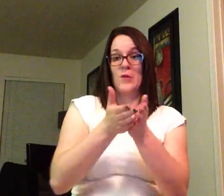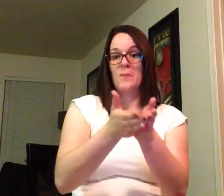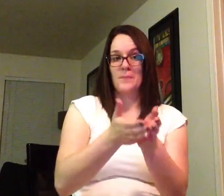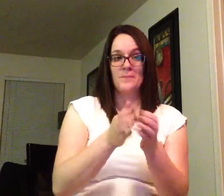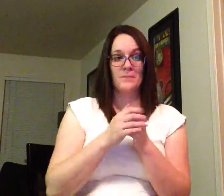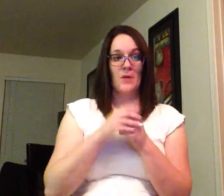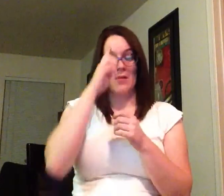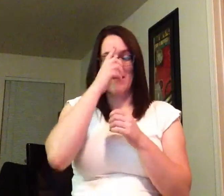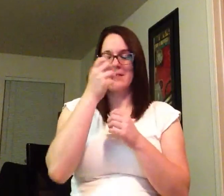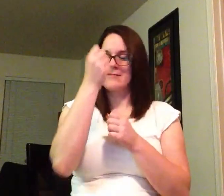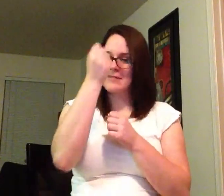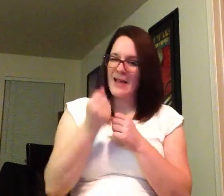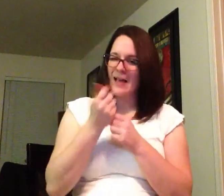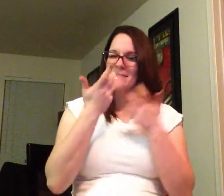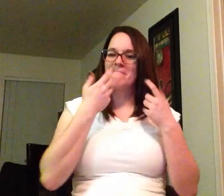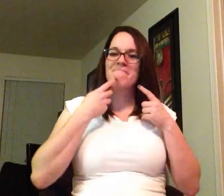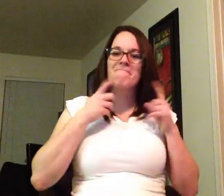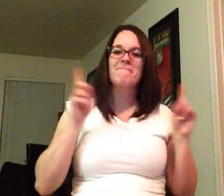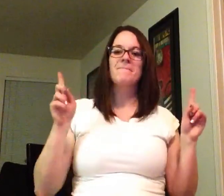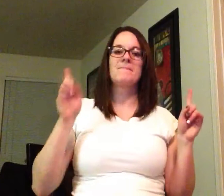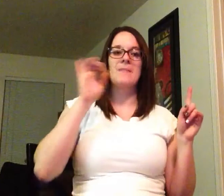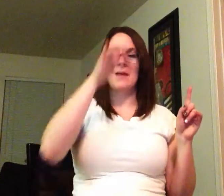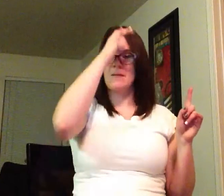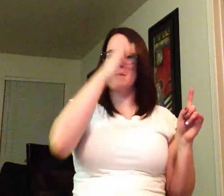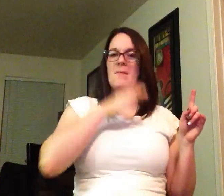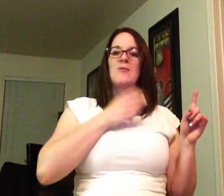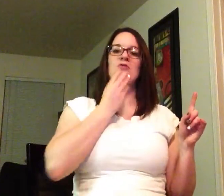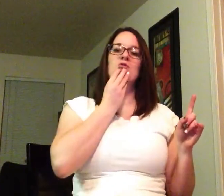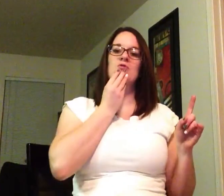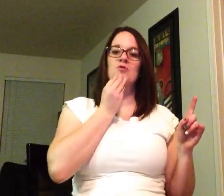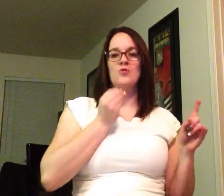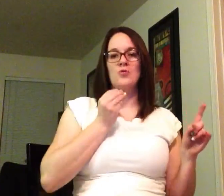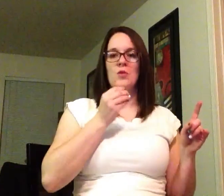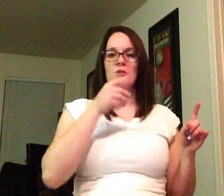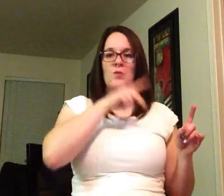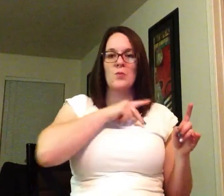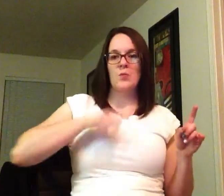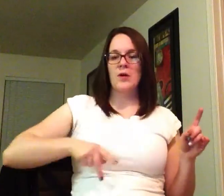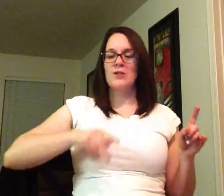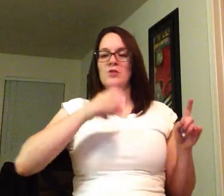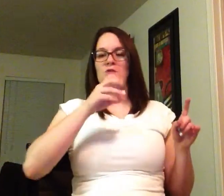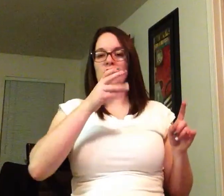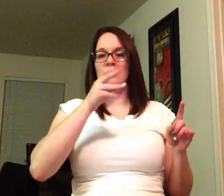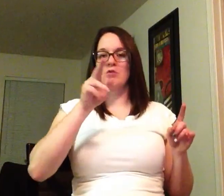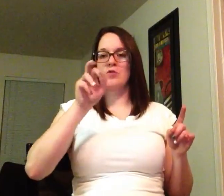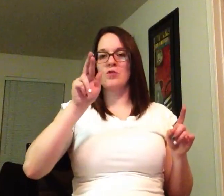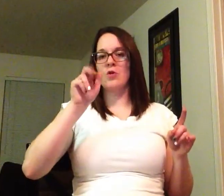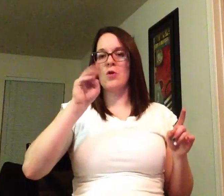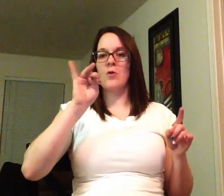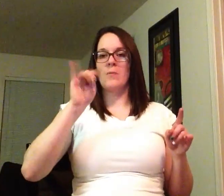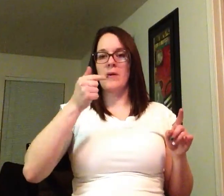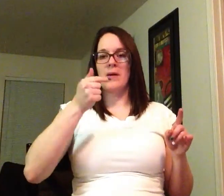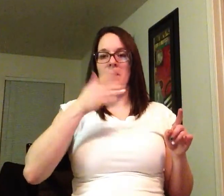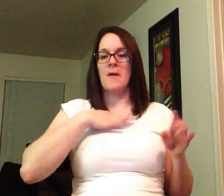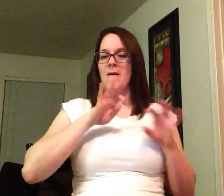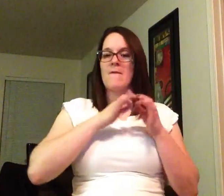the code. I have just found the Jewish Prince Charming of my family's dreams. There was only